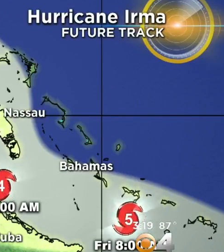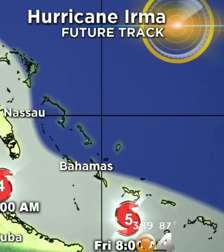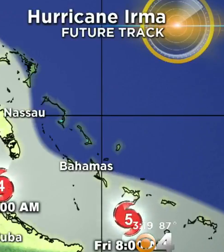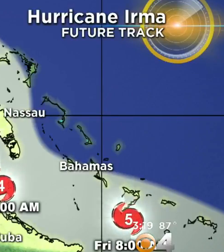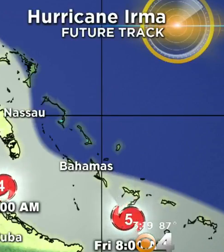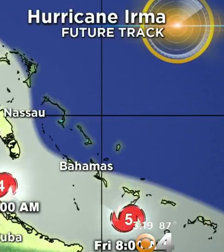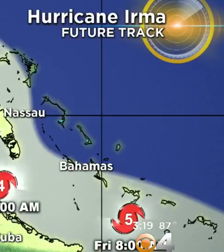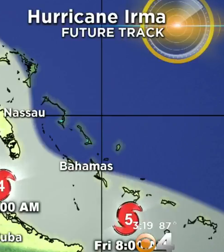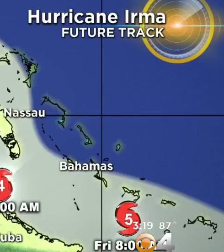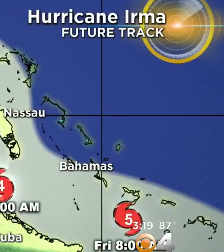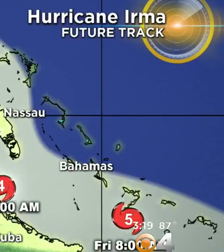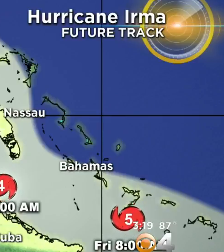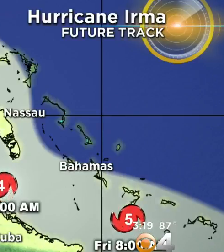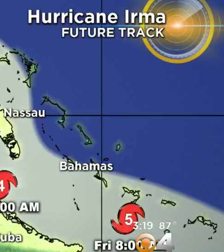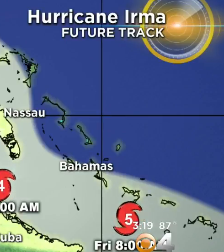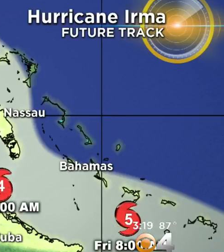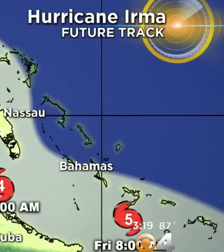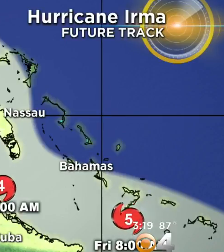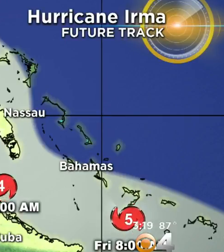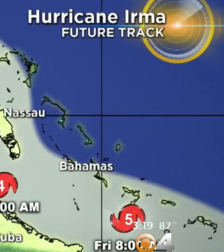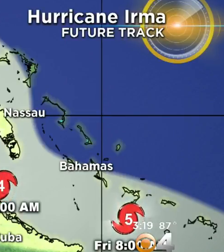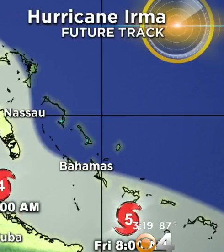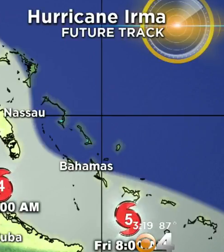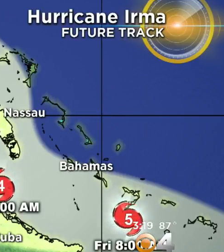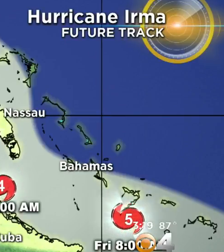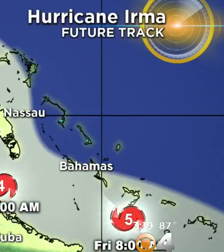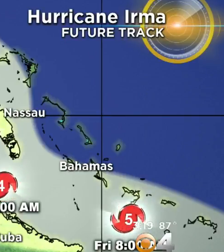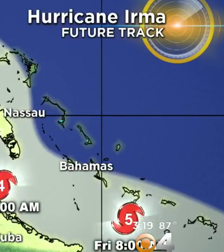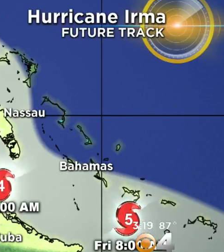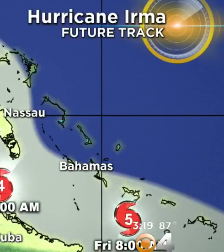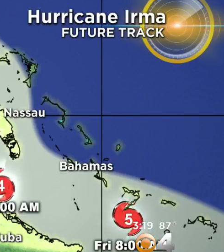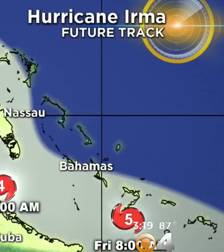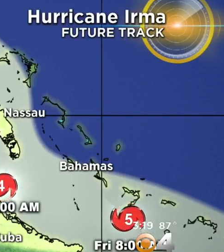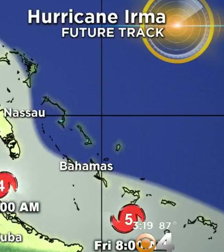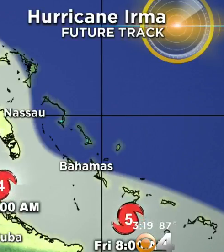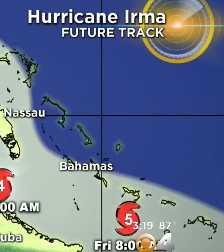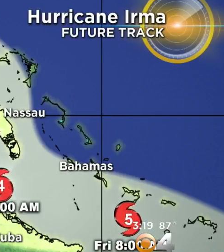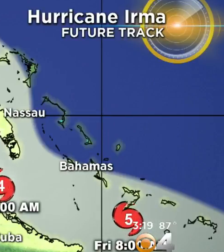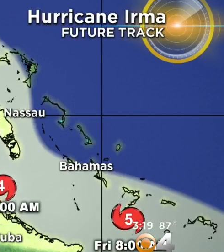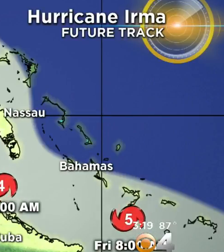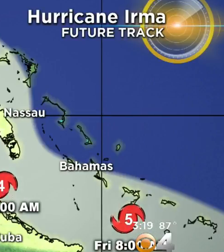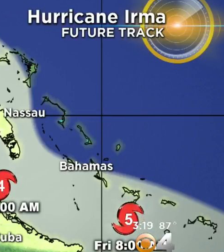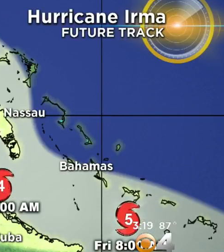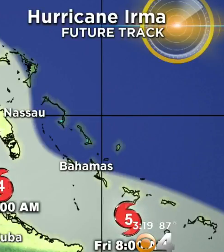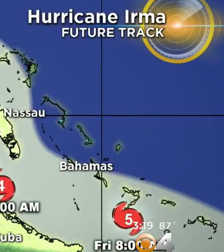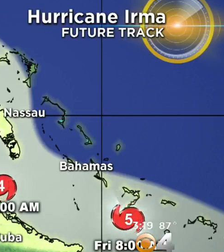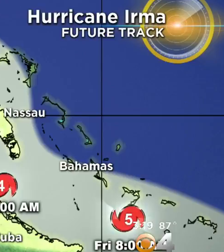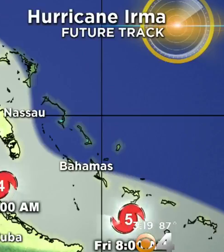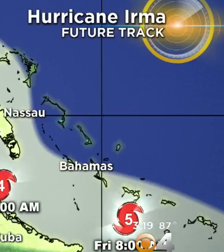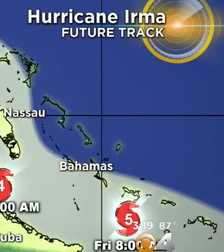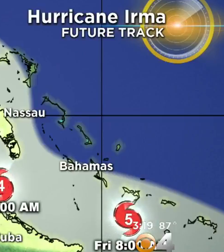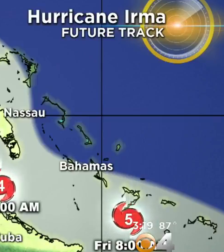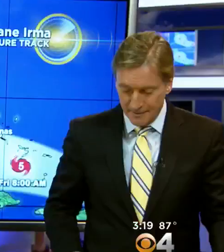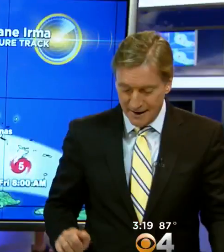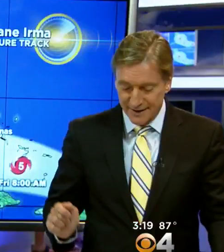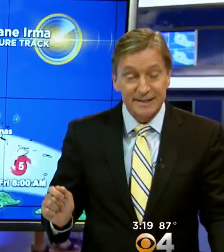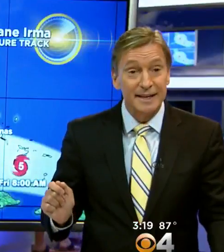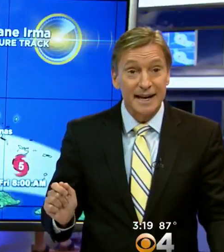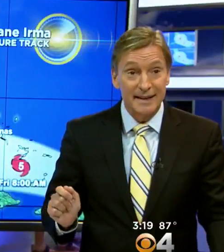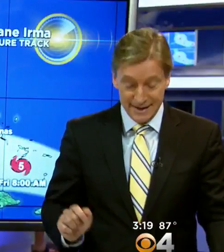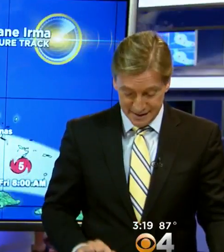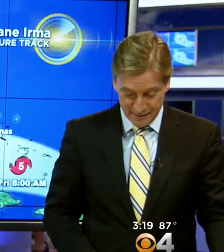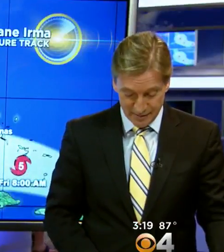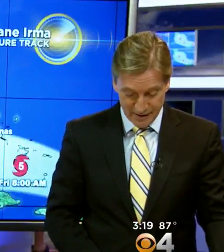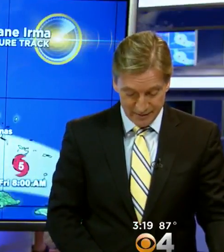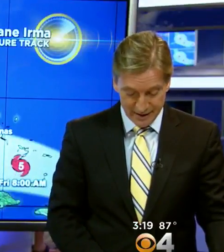or, oops, let me clear my screen here. Oh, screen, don't fail me now. All right, well,